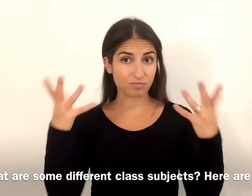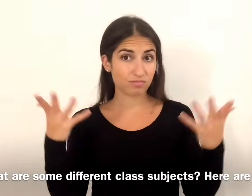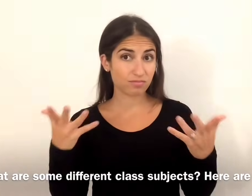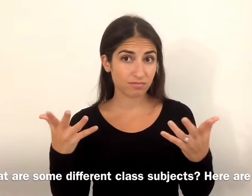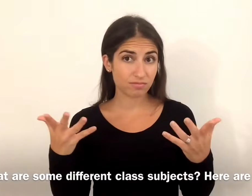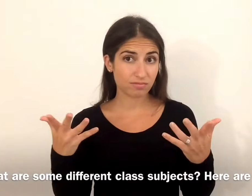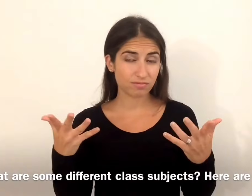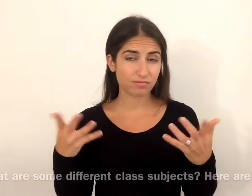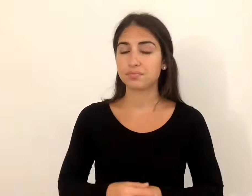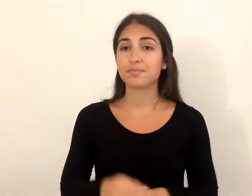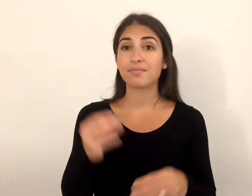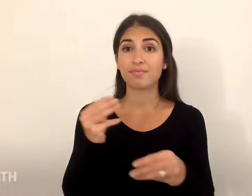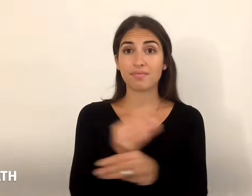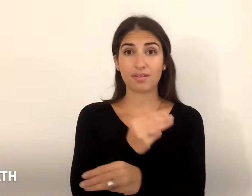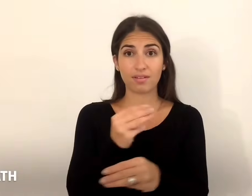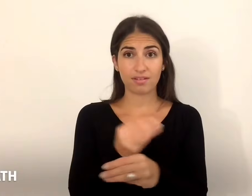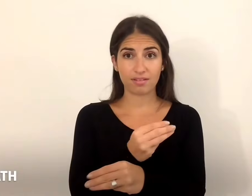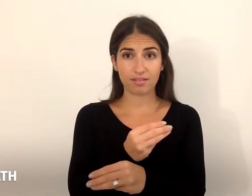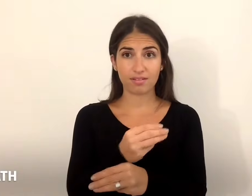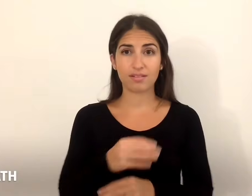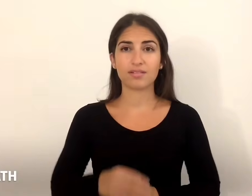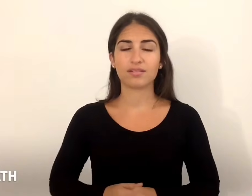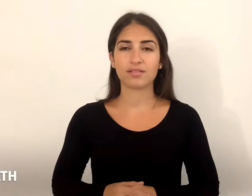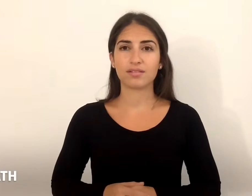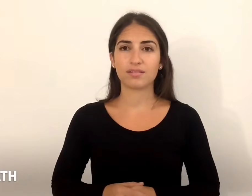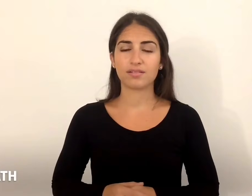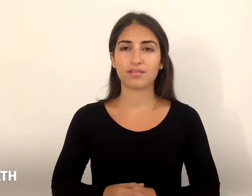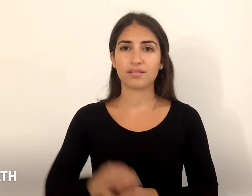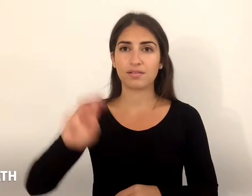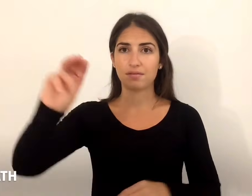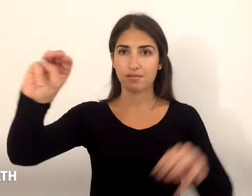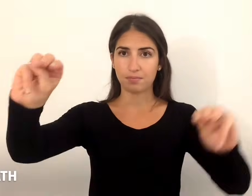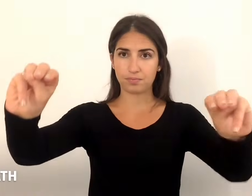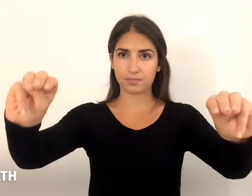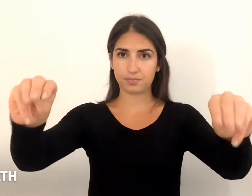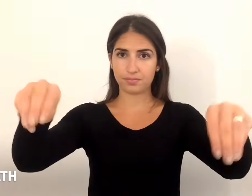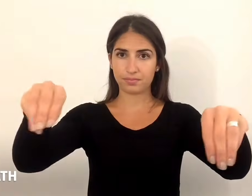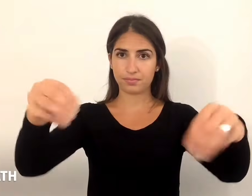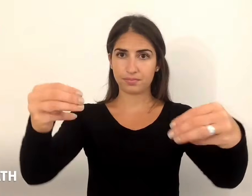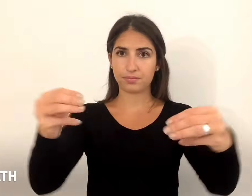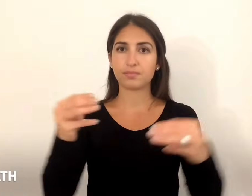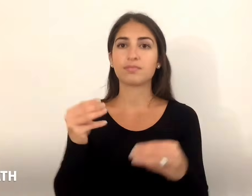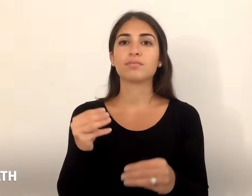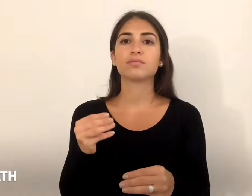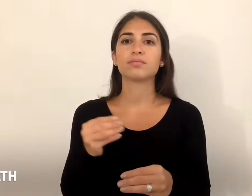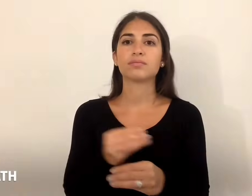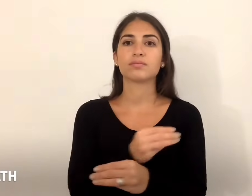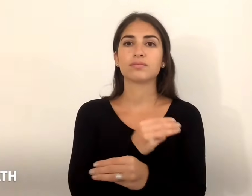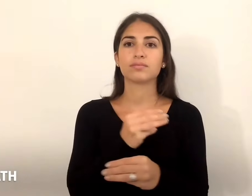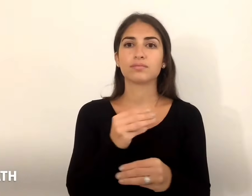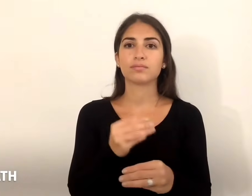So what are some different class subjects? Math. It's that M hand shape. Math.